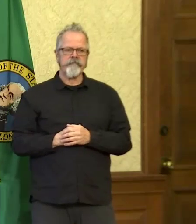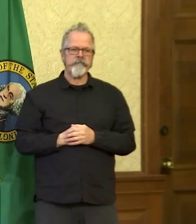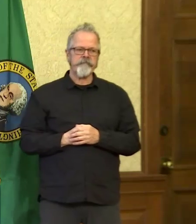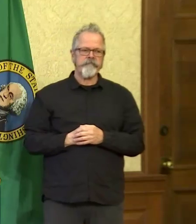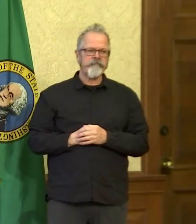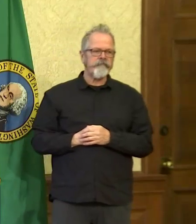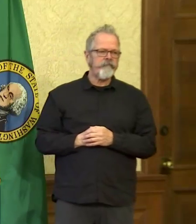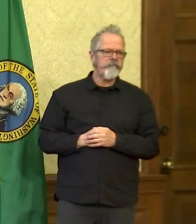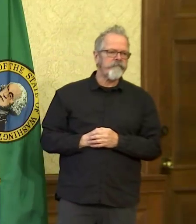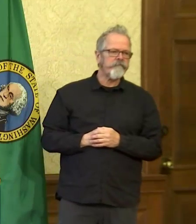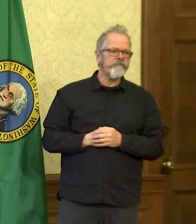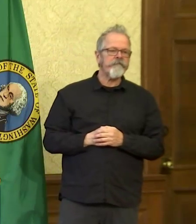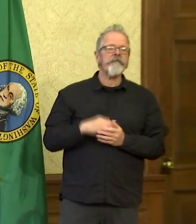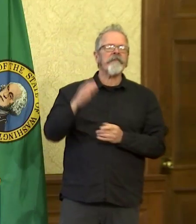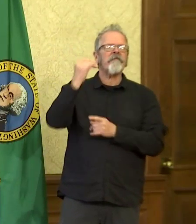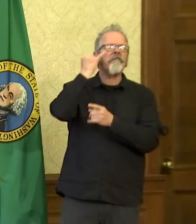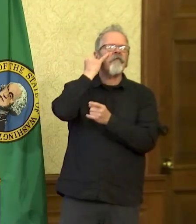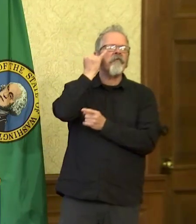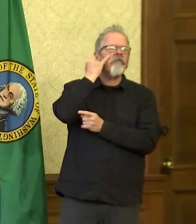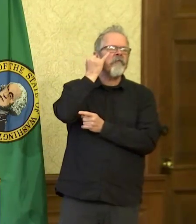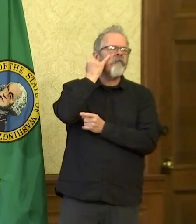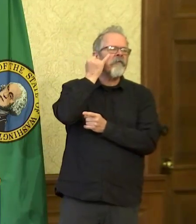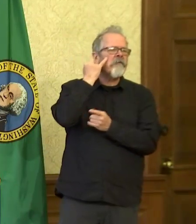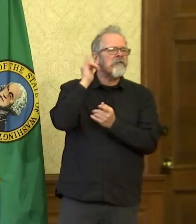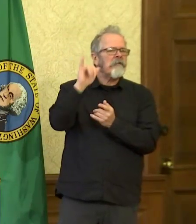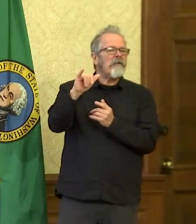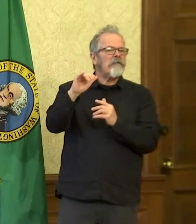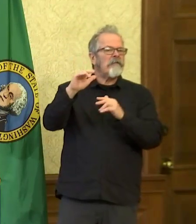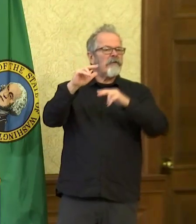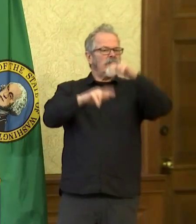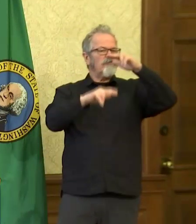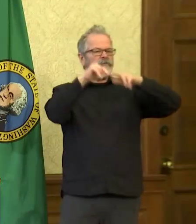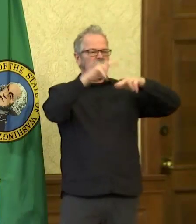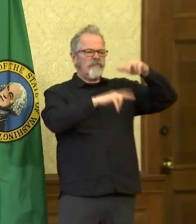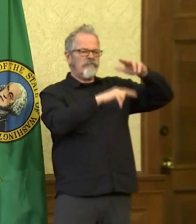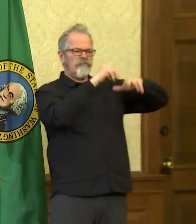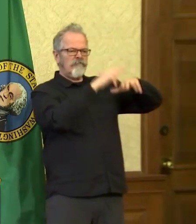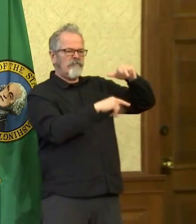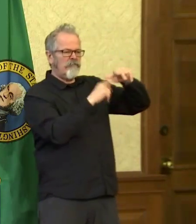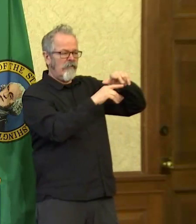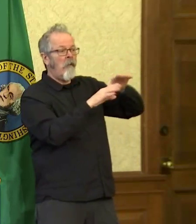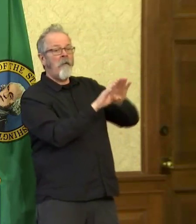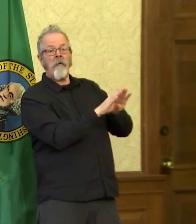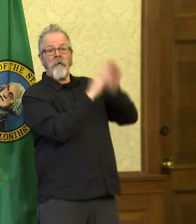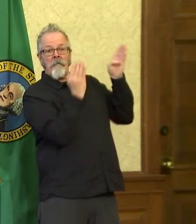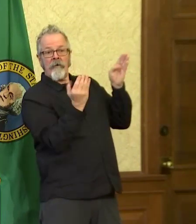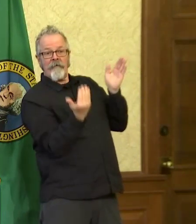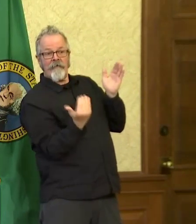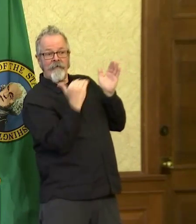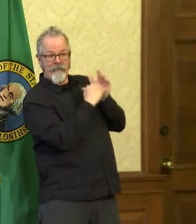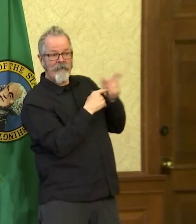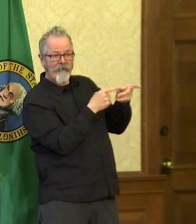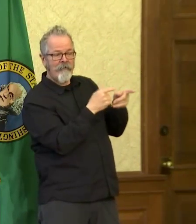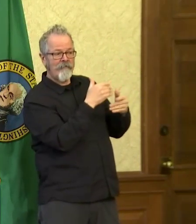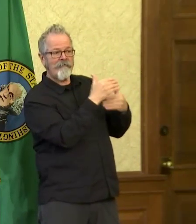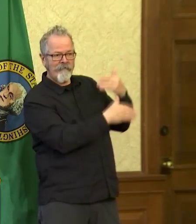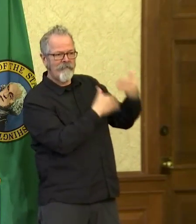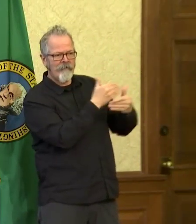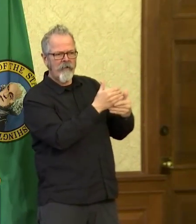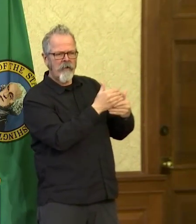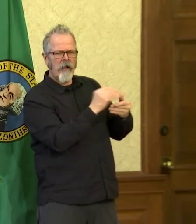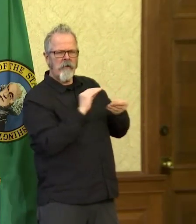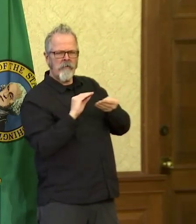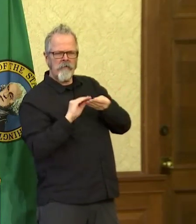back up related to these sites or not, is there a chance you could retract these decisions? And number 2, the state has